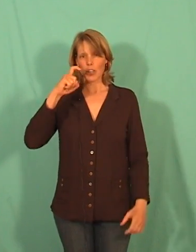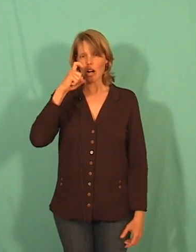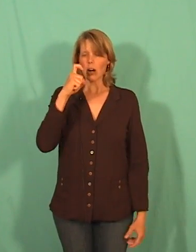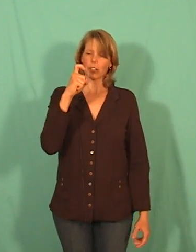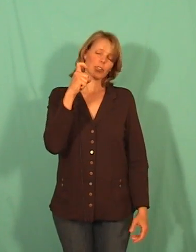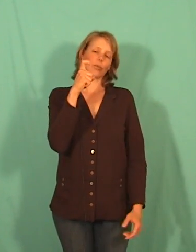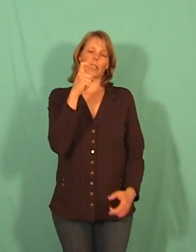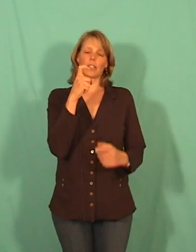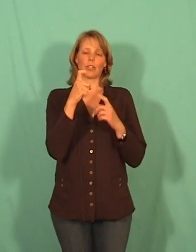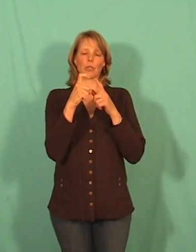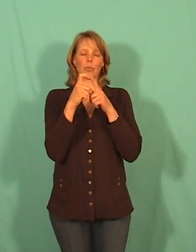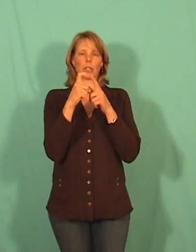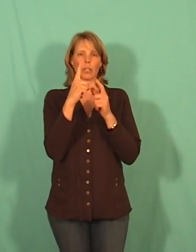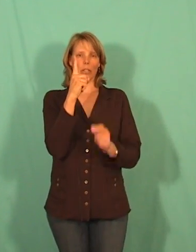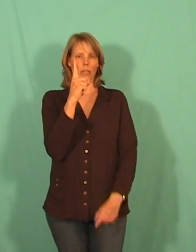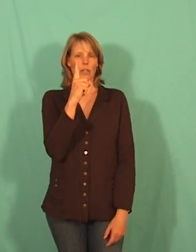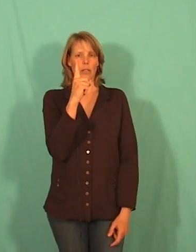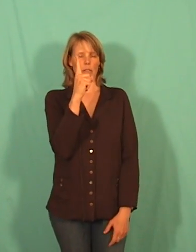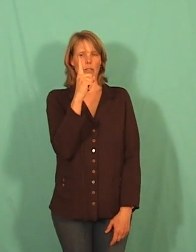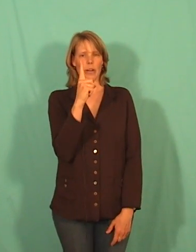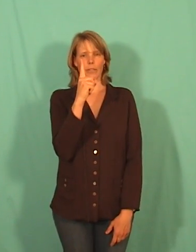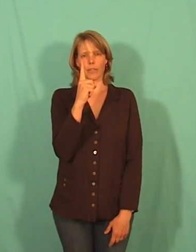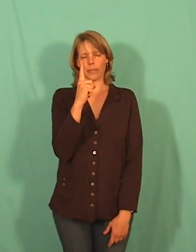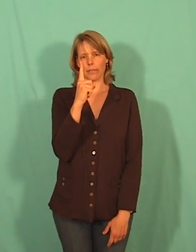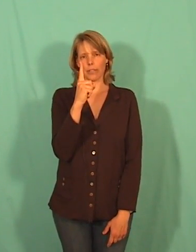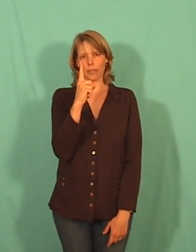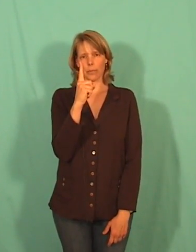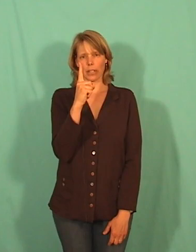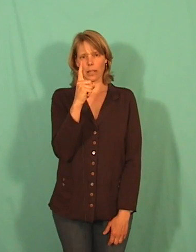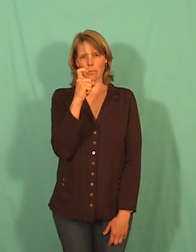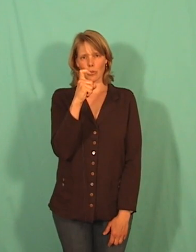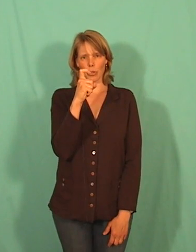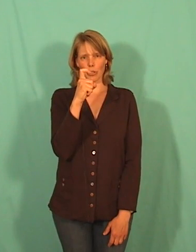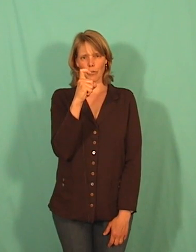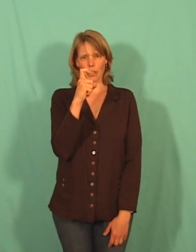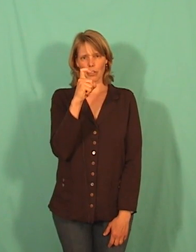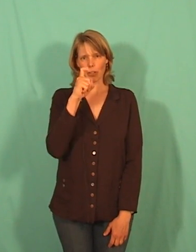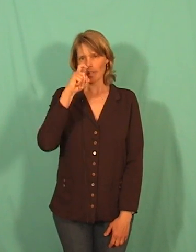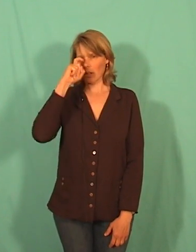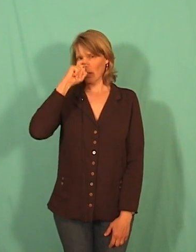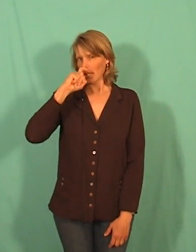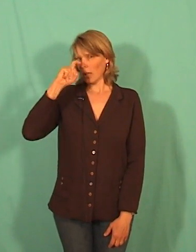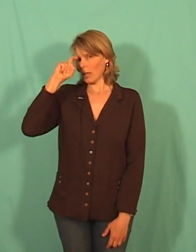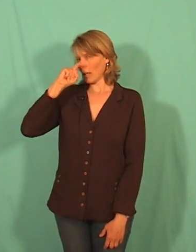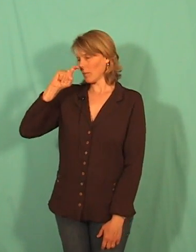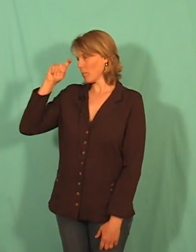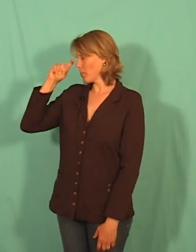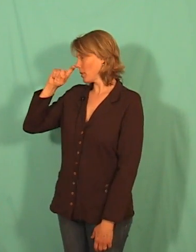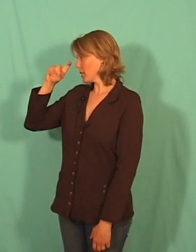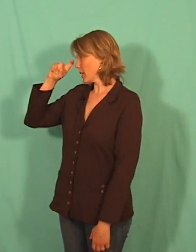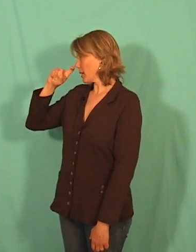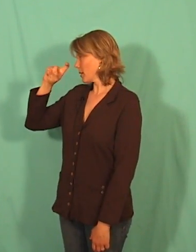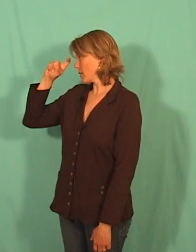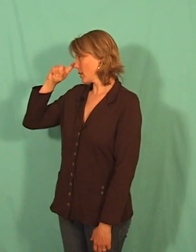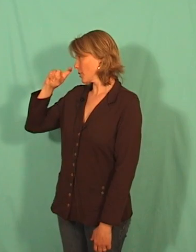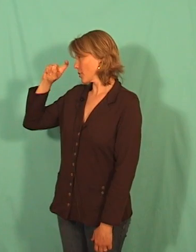Doll, you're going to crook. You have your finger pointing up, crook your finger, and pull it down on your